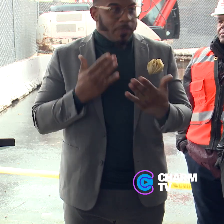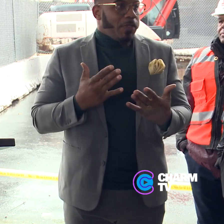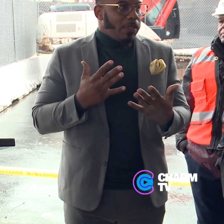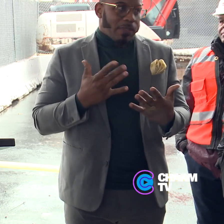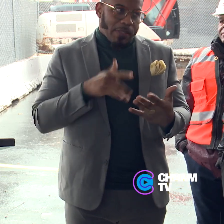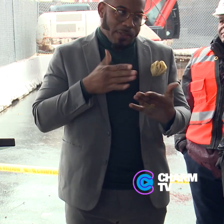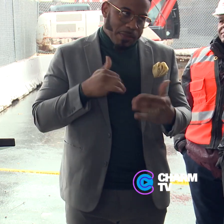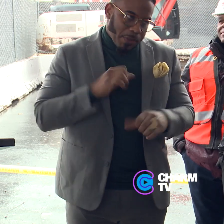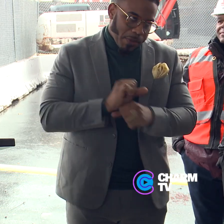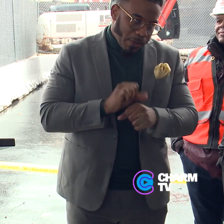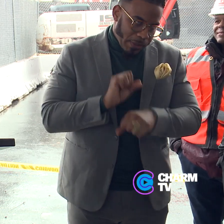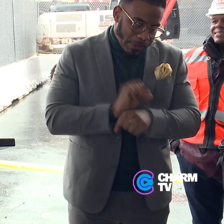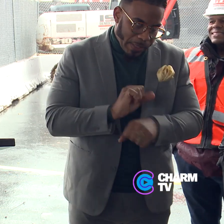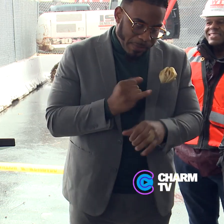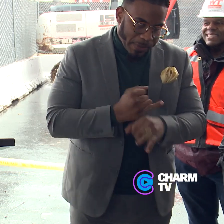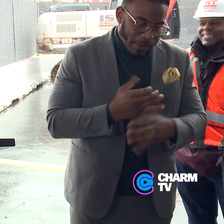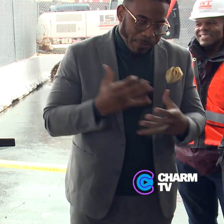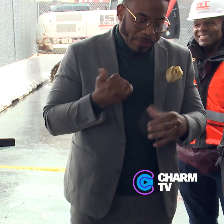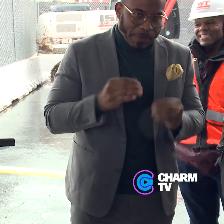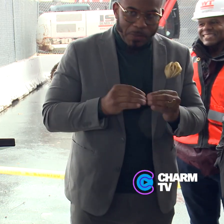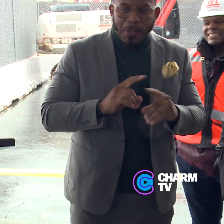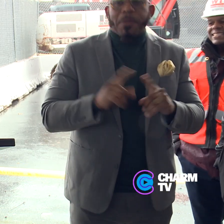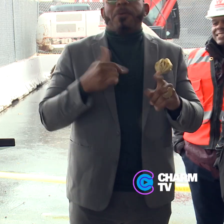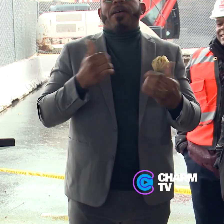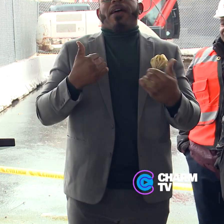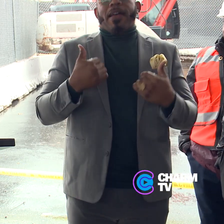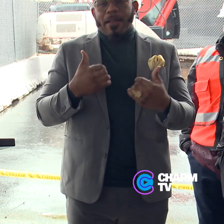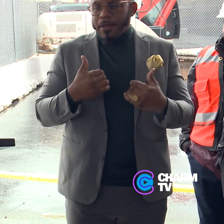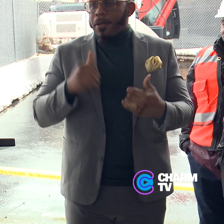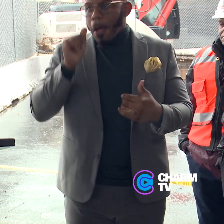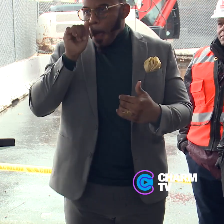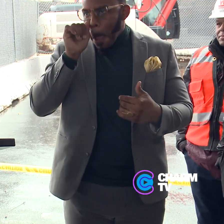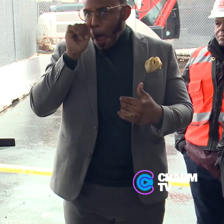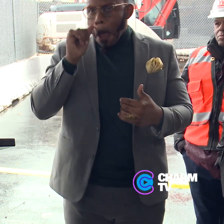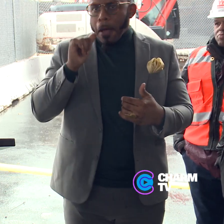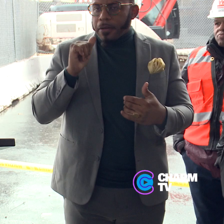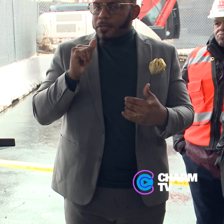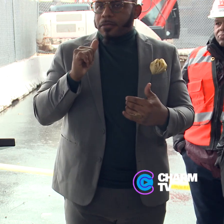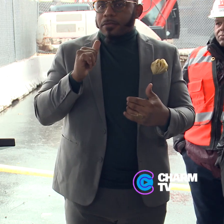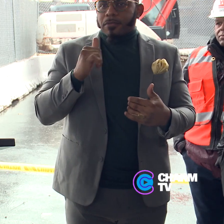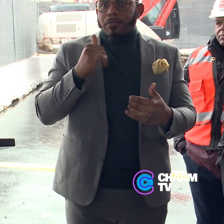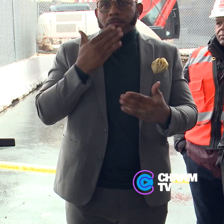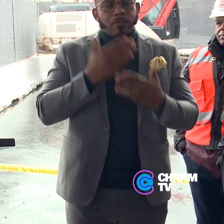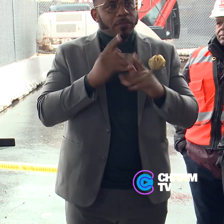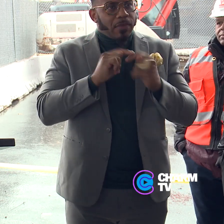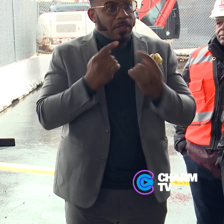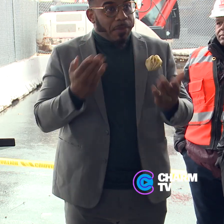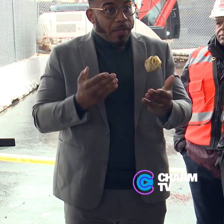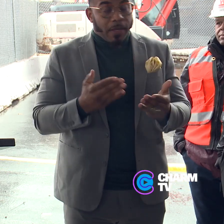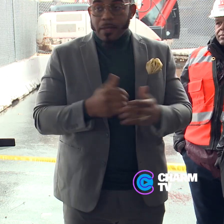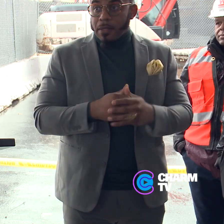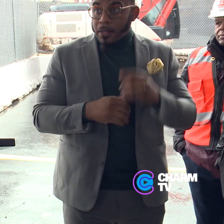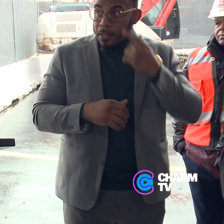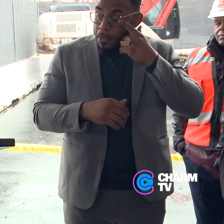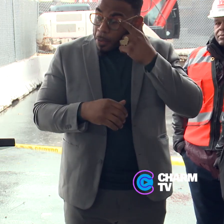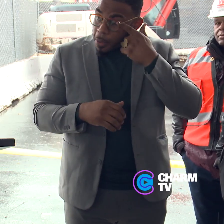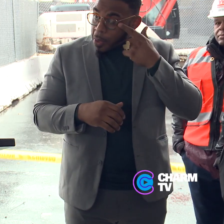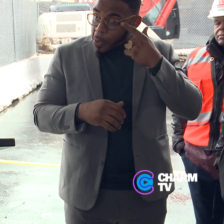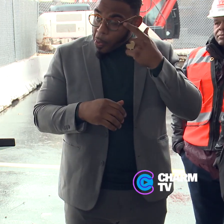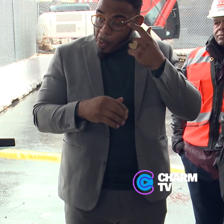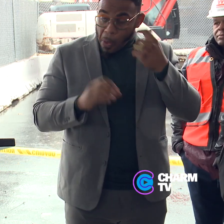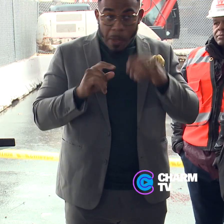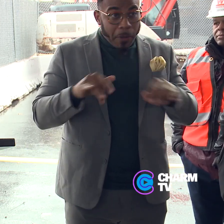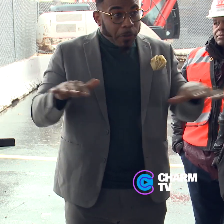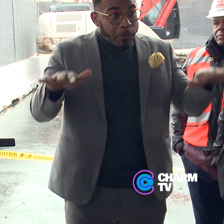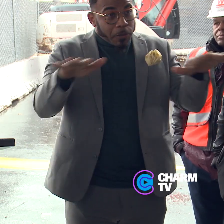unfortunately they don't let me work on a job site that much anymore. But we have a great Whiting Turner team here sprinkled